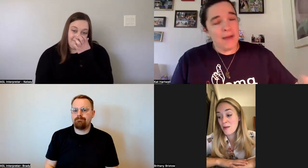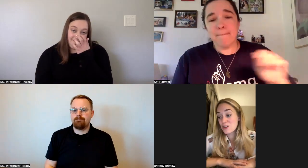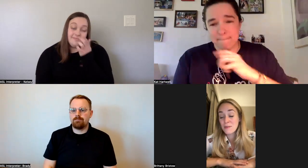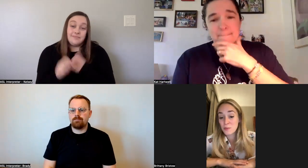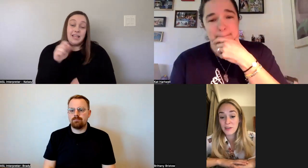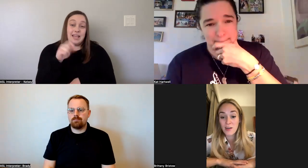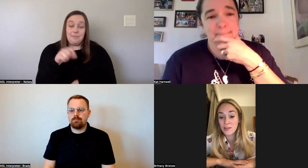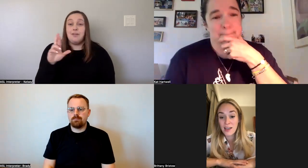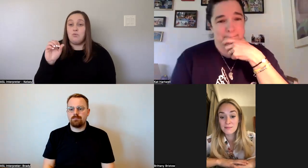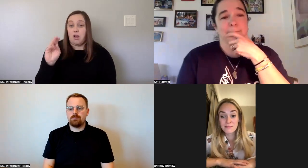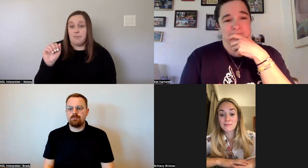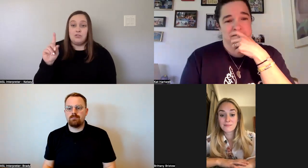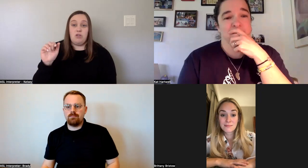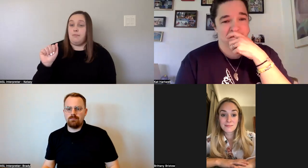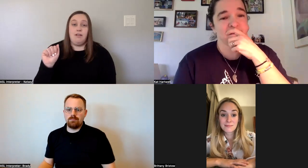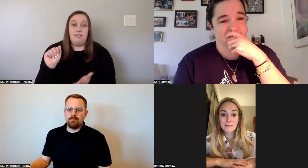Yeah, Romadrama is worth it all day.